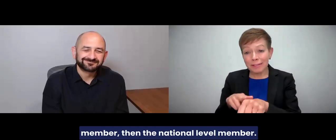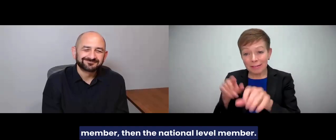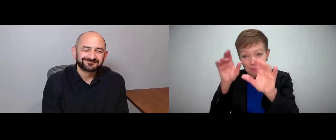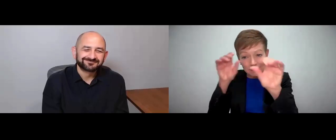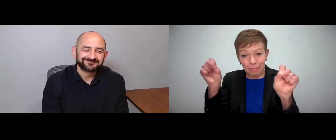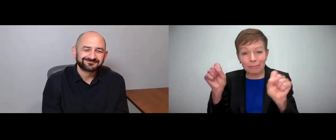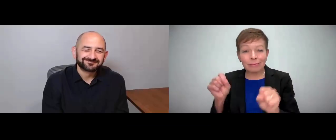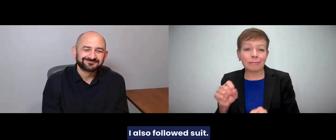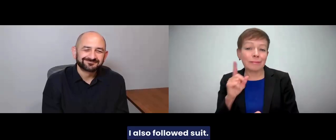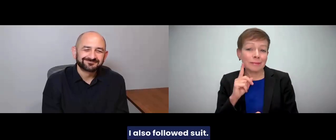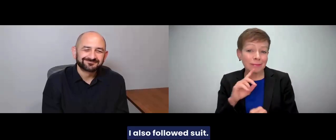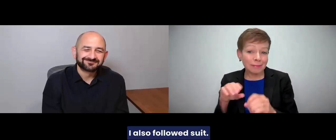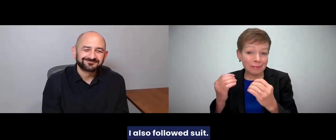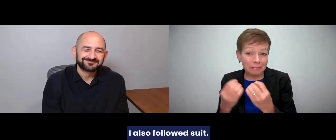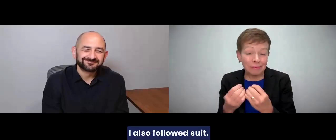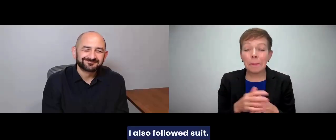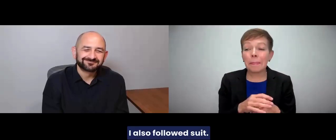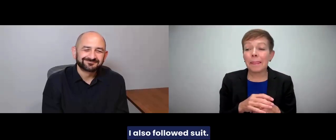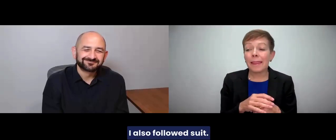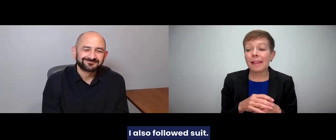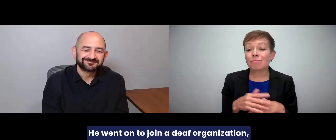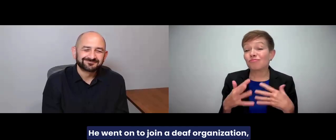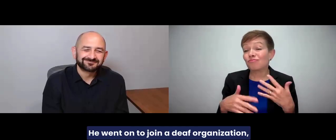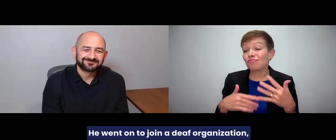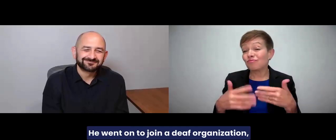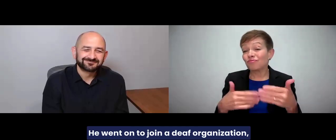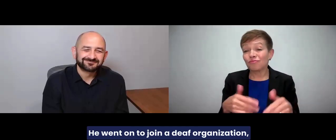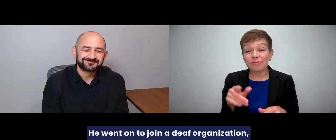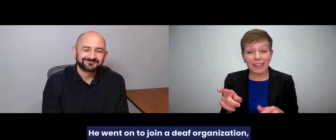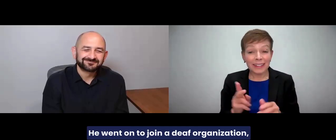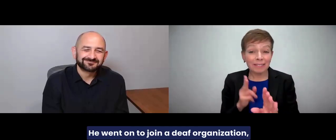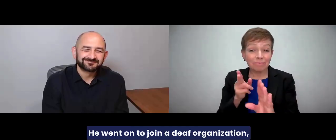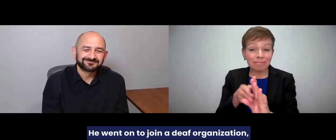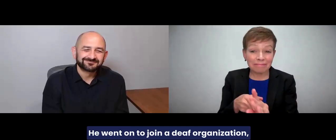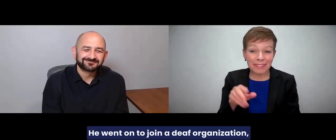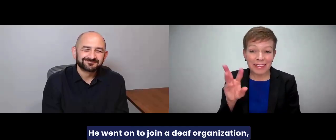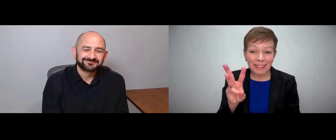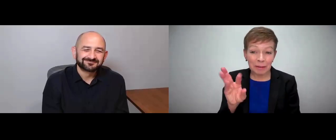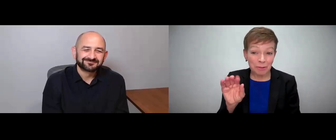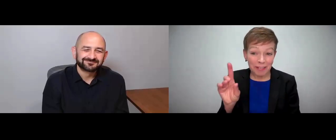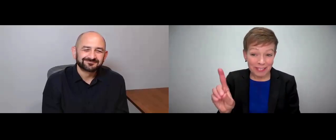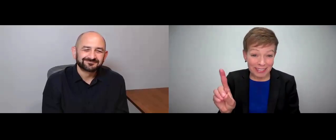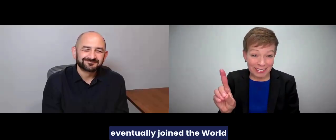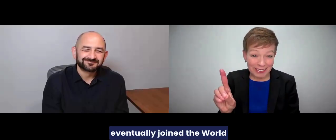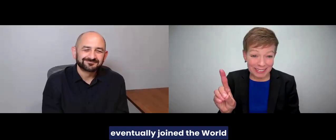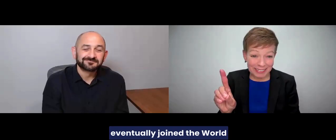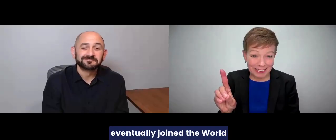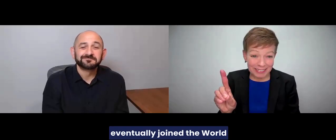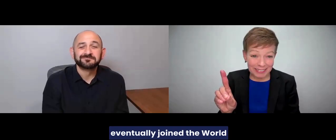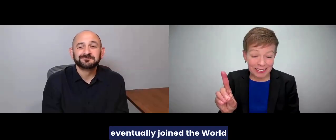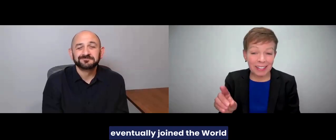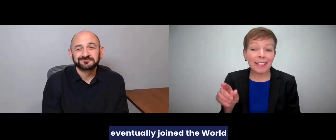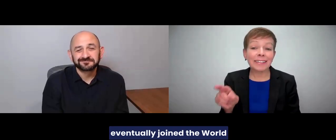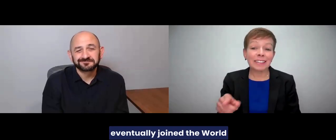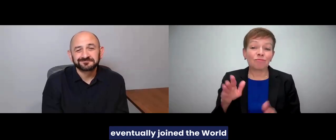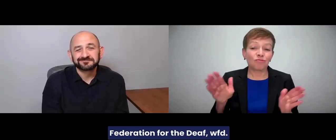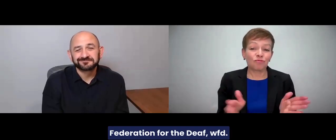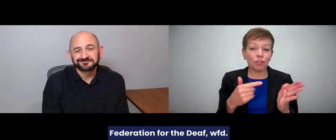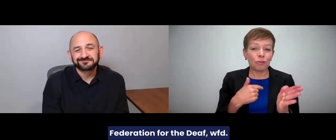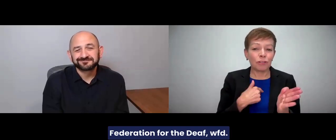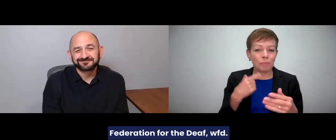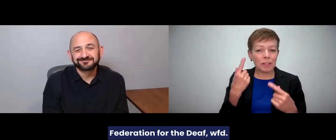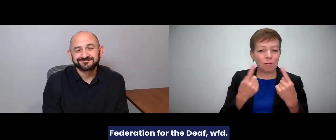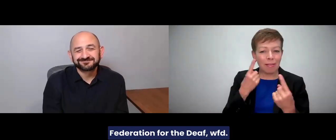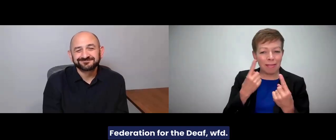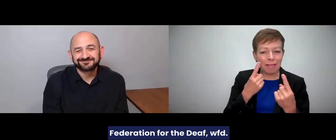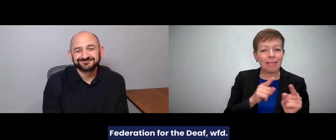level member. I also followed suit. He went on to join a deaf organization, eventually joined the World